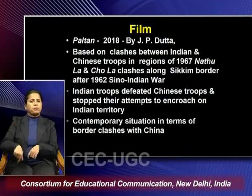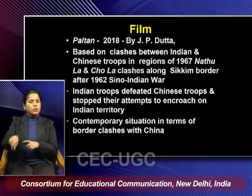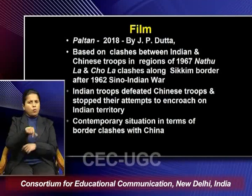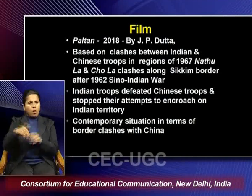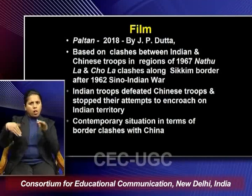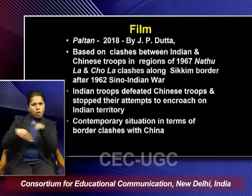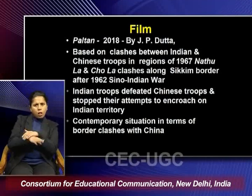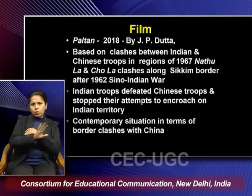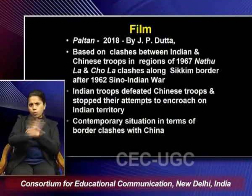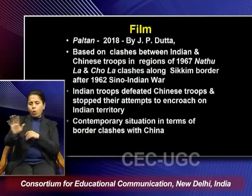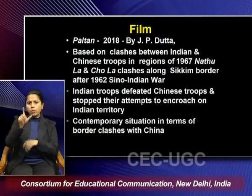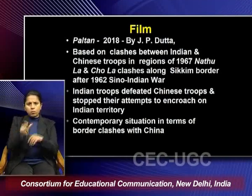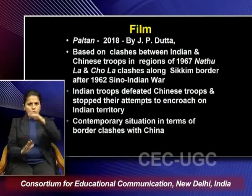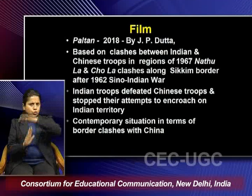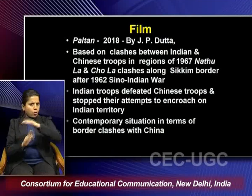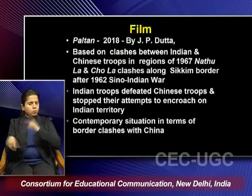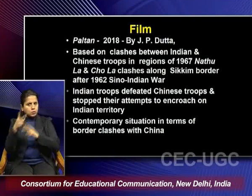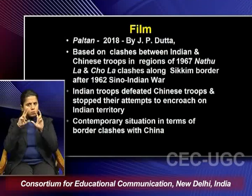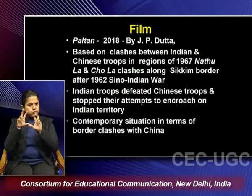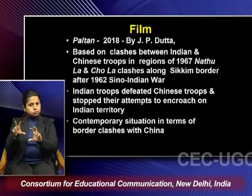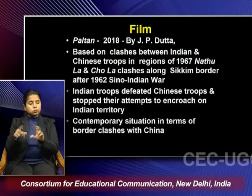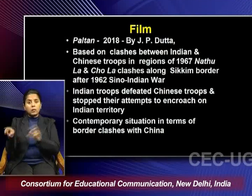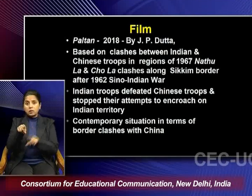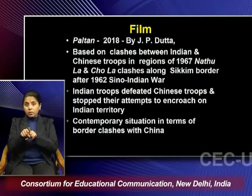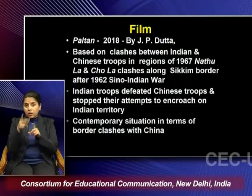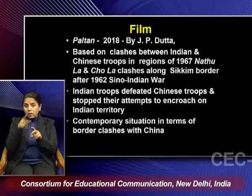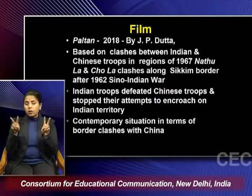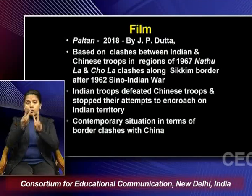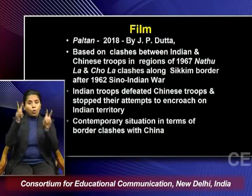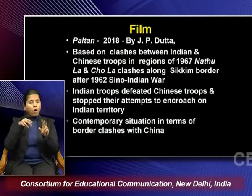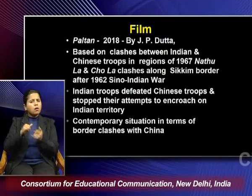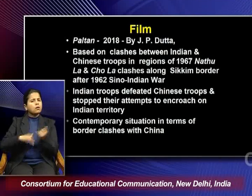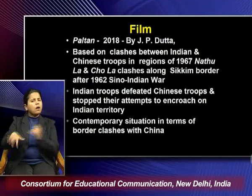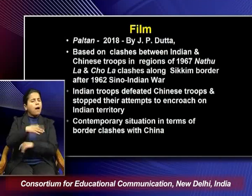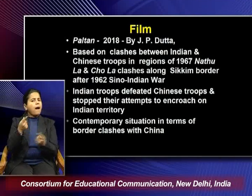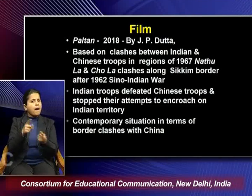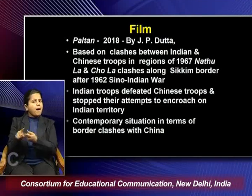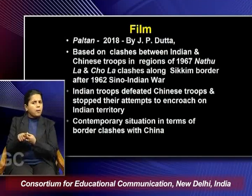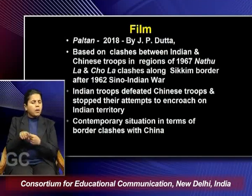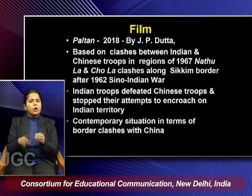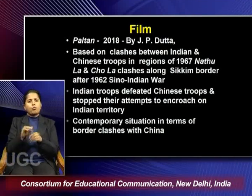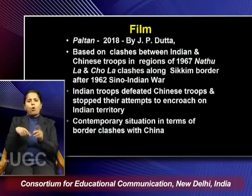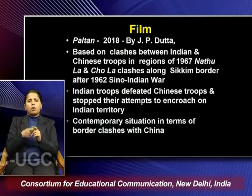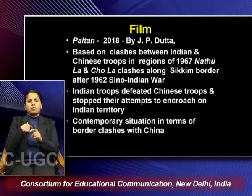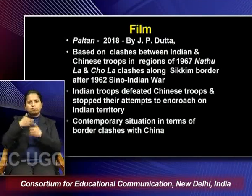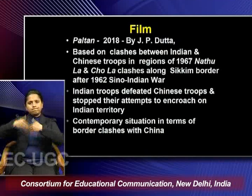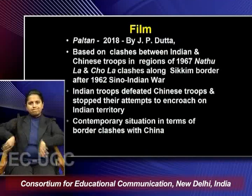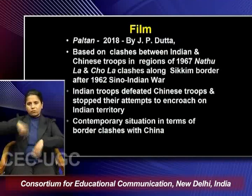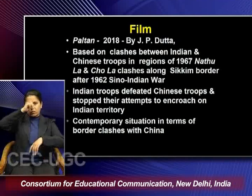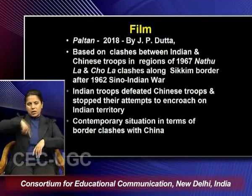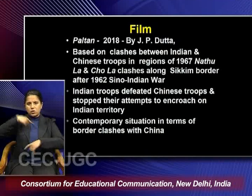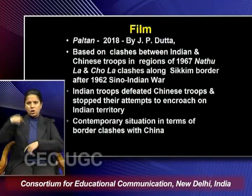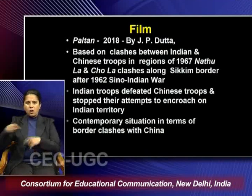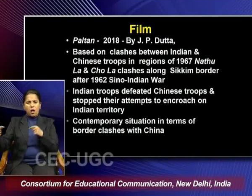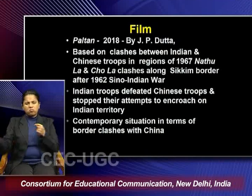on the Indian territory. And in the context of the contemporary situation, in terms of the border clashes with China, we